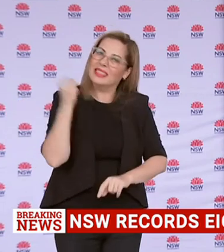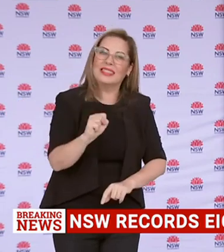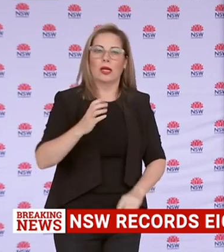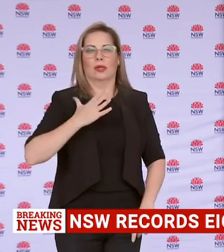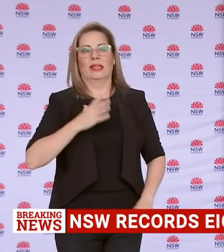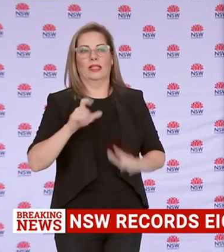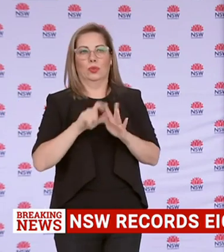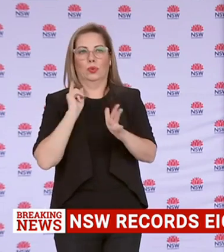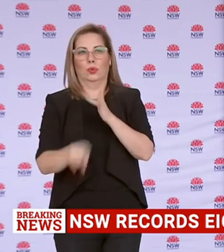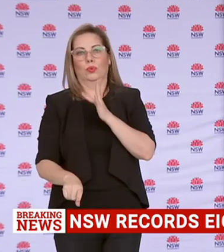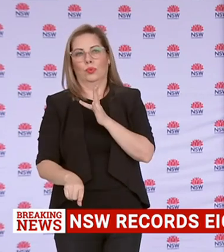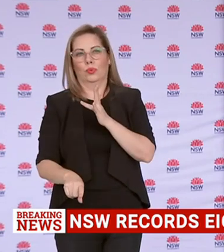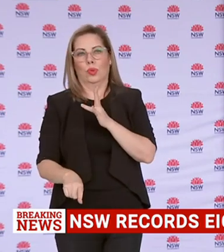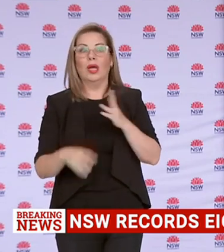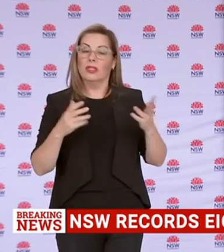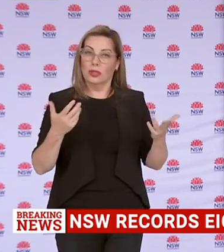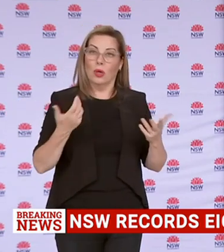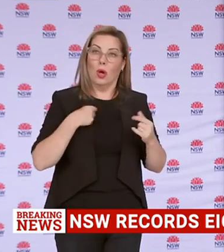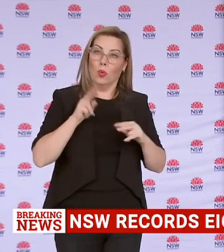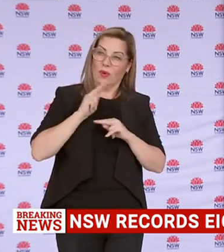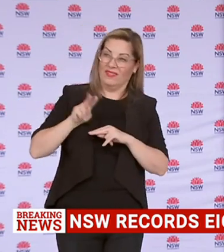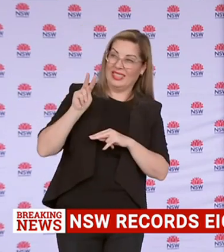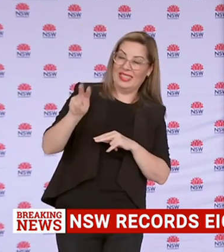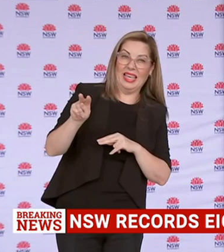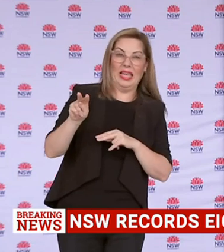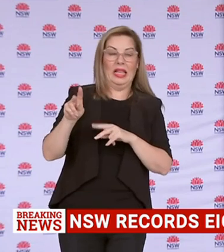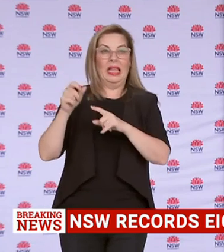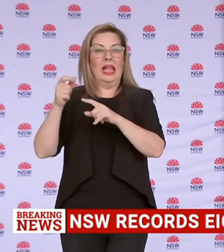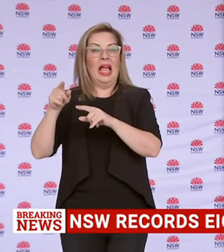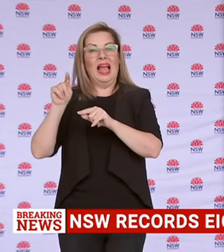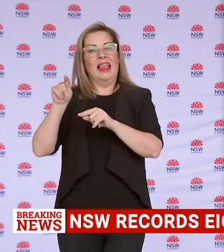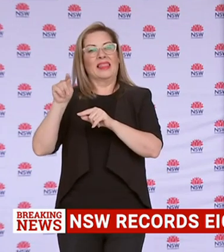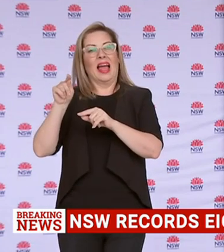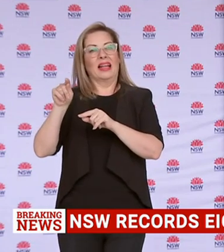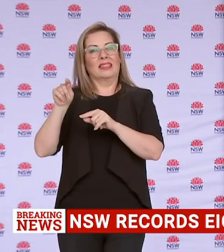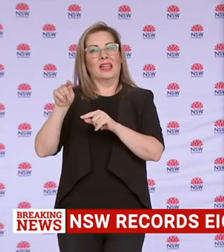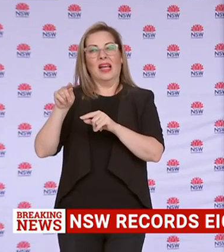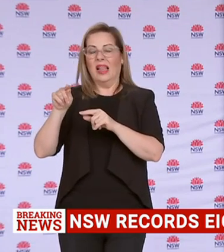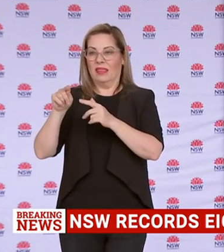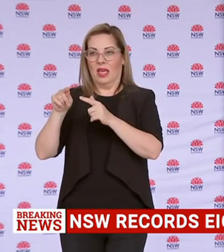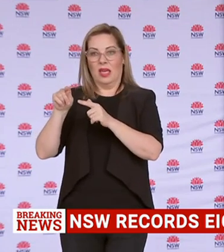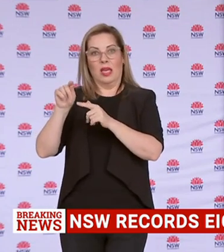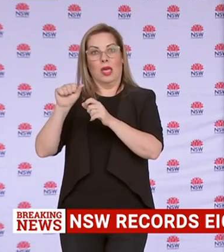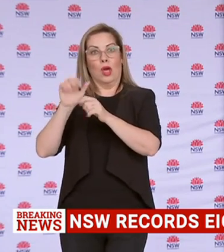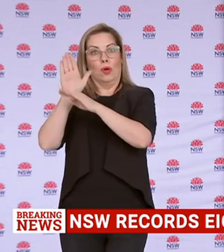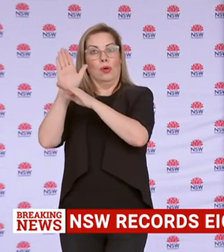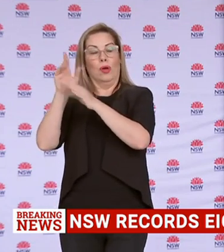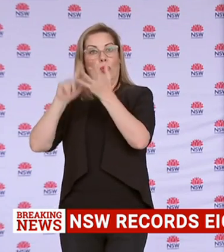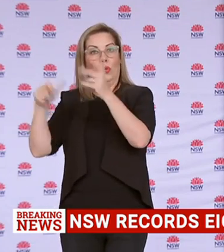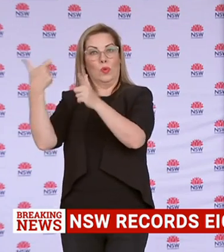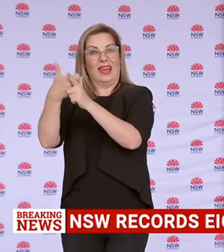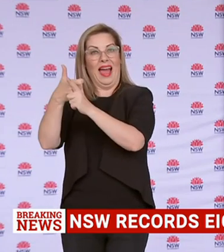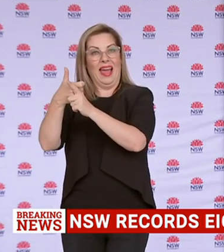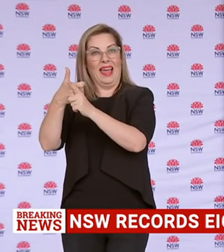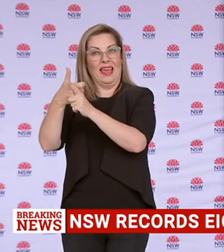that explain the observed increase in transmissibility of that virus or the growth rate of that virus.